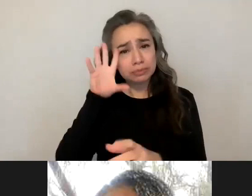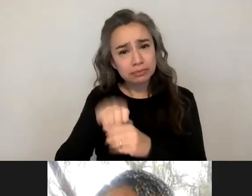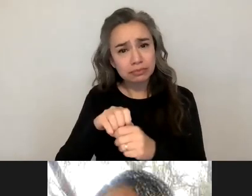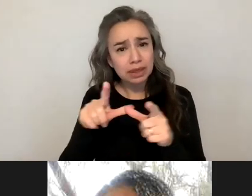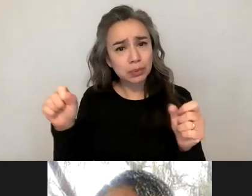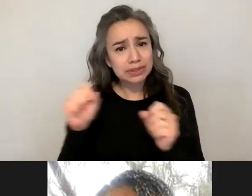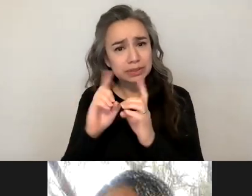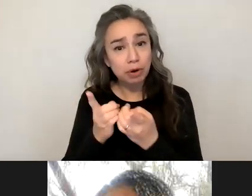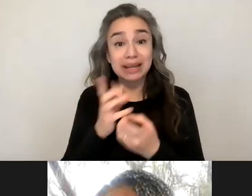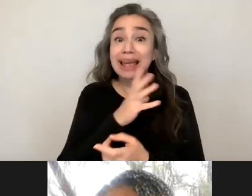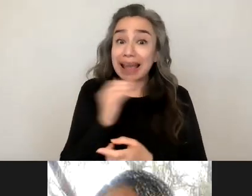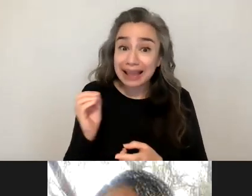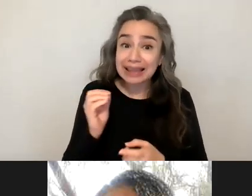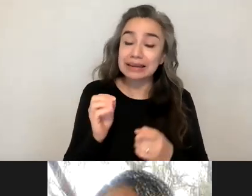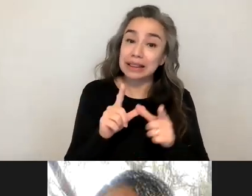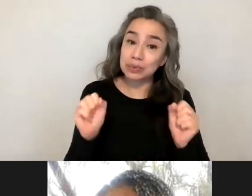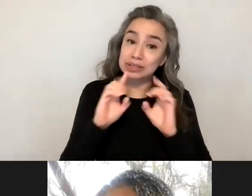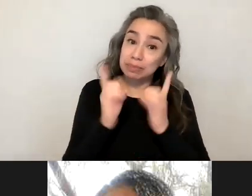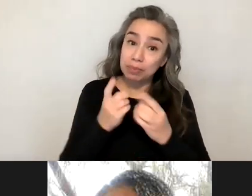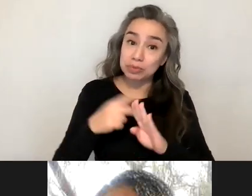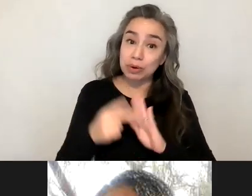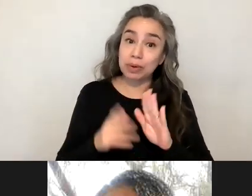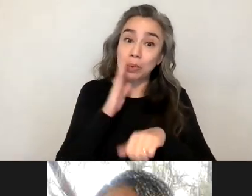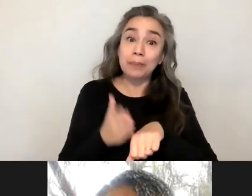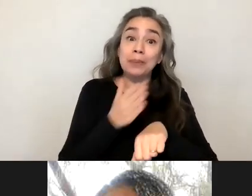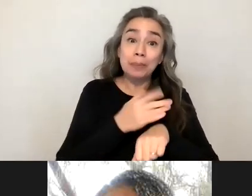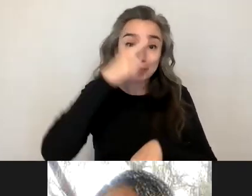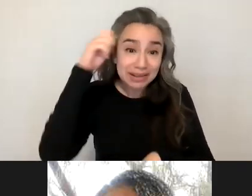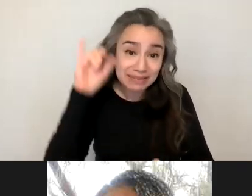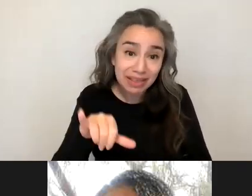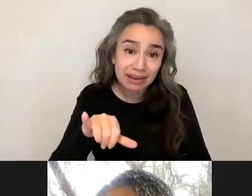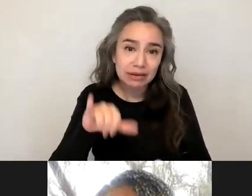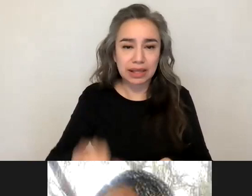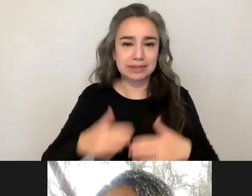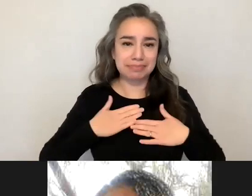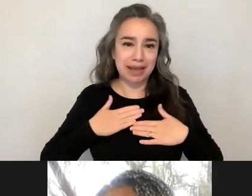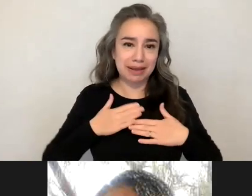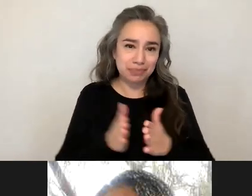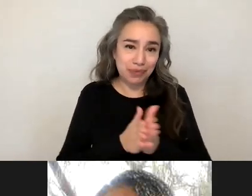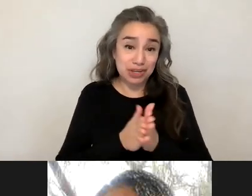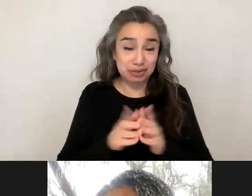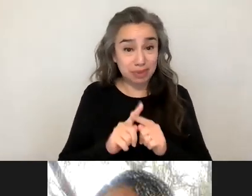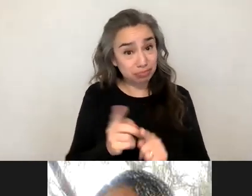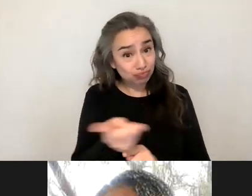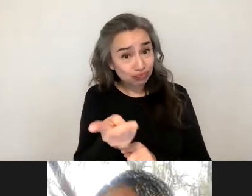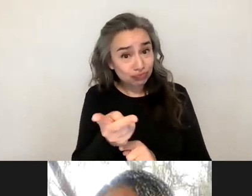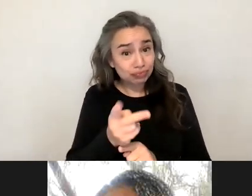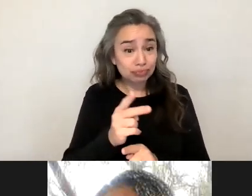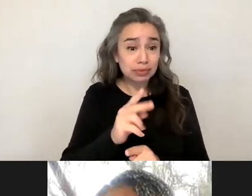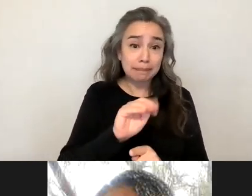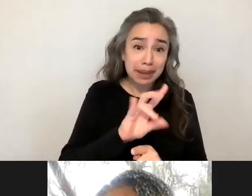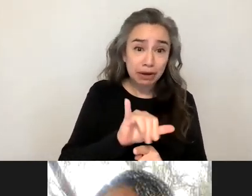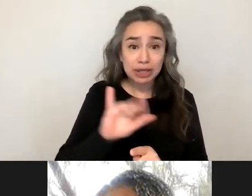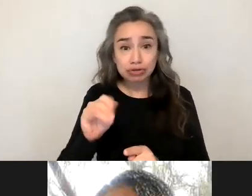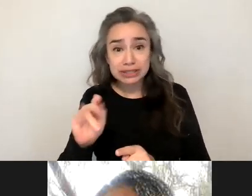programs will be better for it. So that's really what motivated me. And then I don't know, Christine and Mary, do you want to just give a little overview about why you did